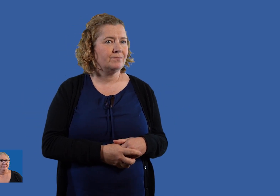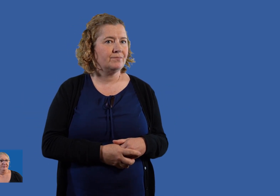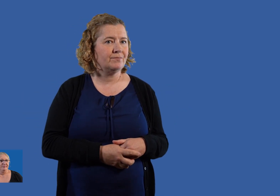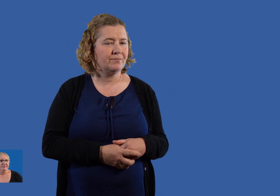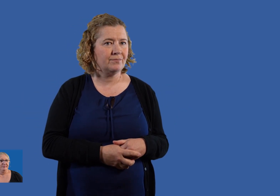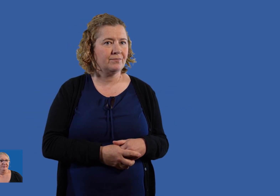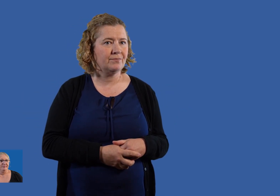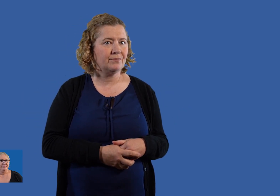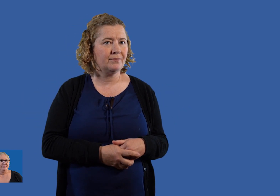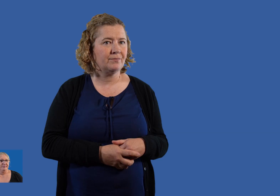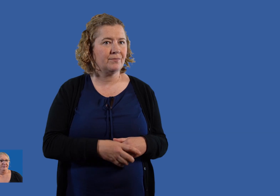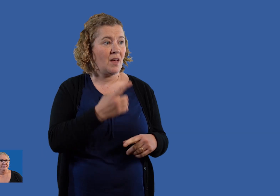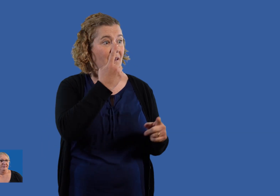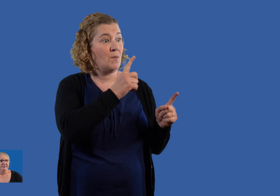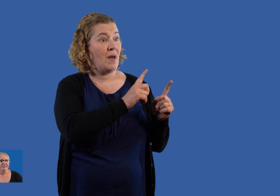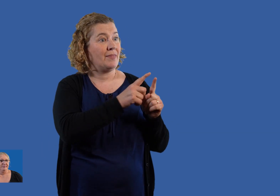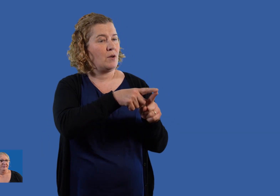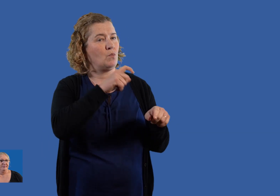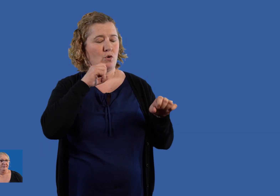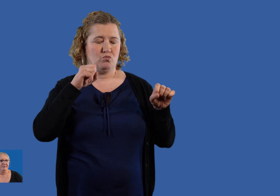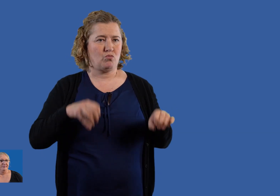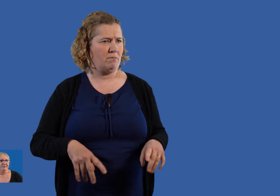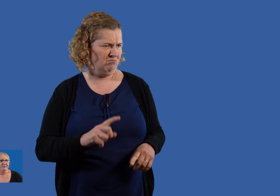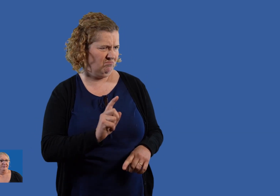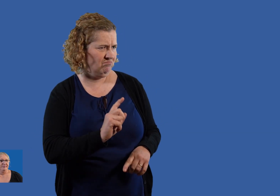And what is it that will stop you from killing yourself?